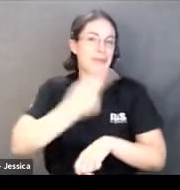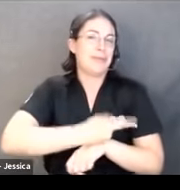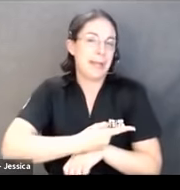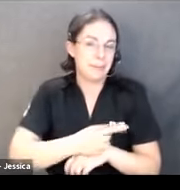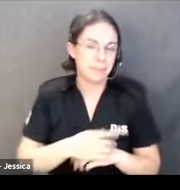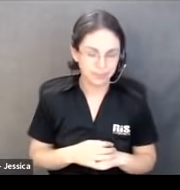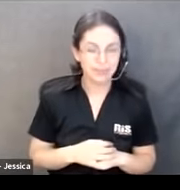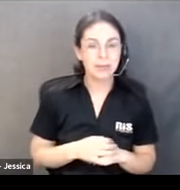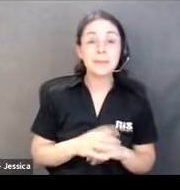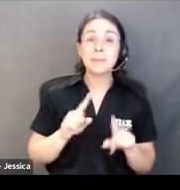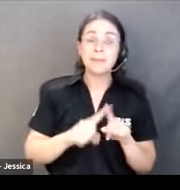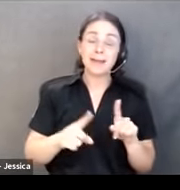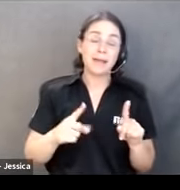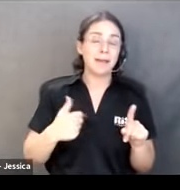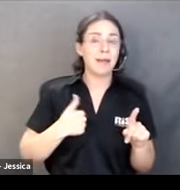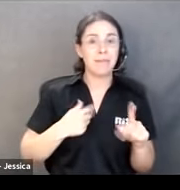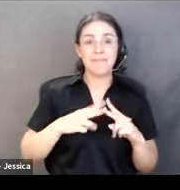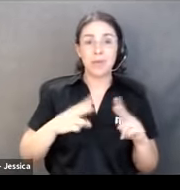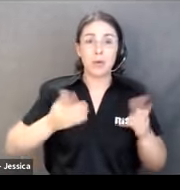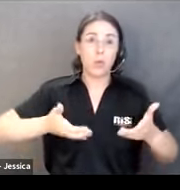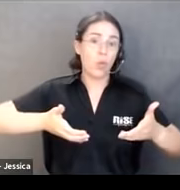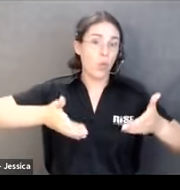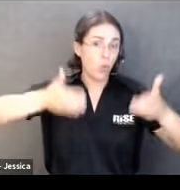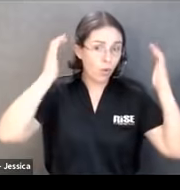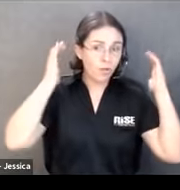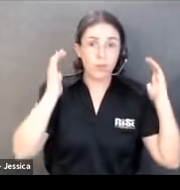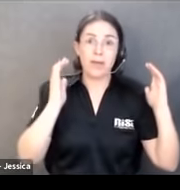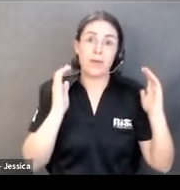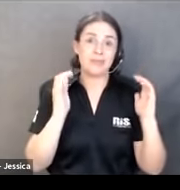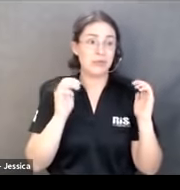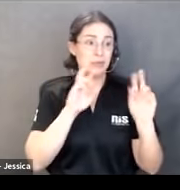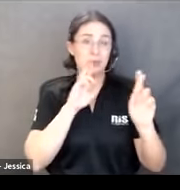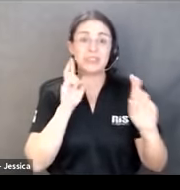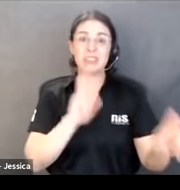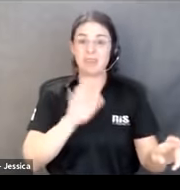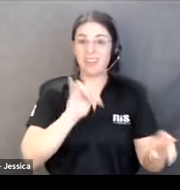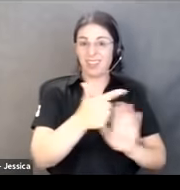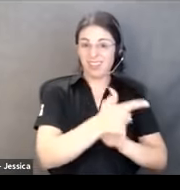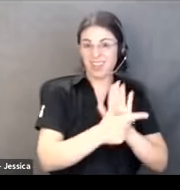I am quite overwhelmed by the response. I know that there are many people concerned and